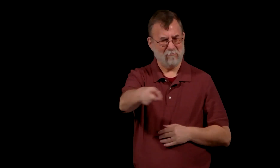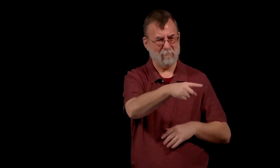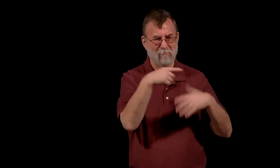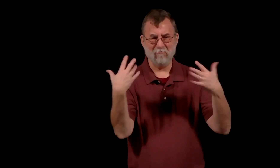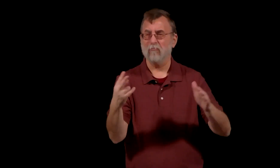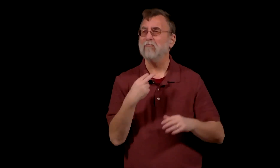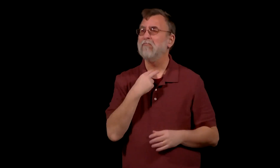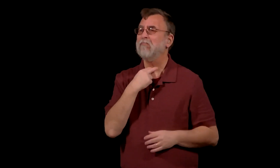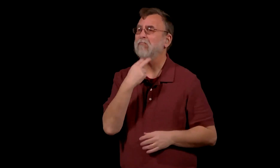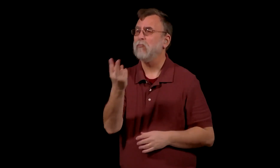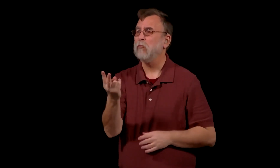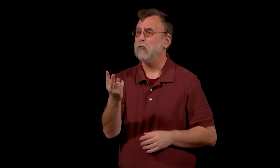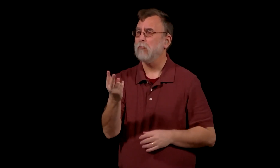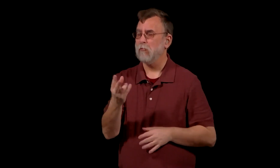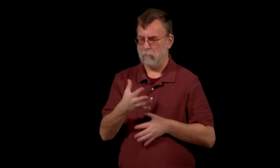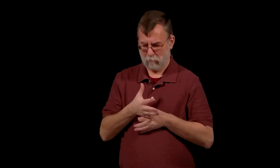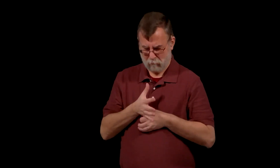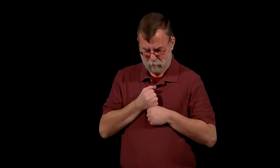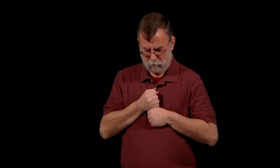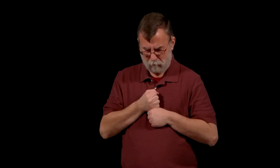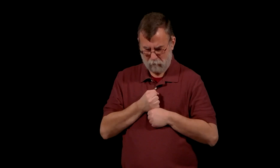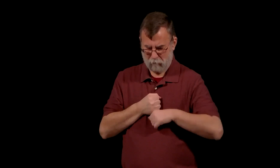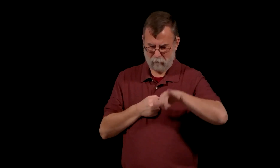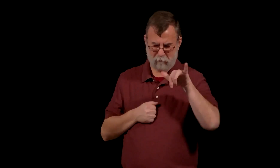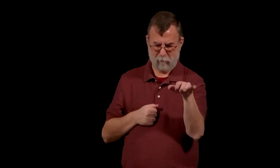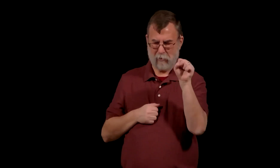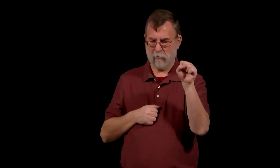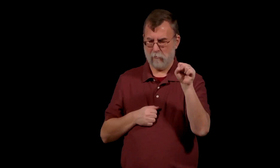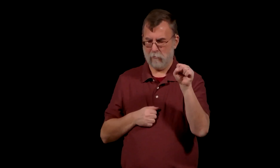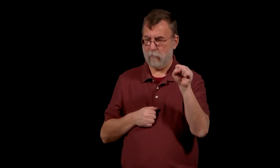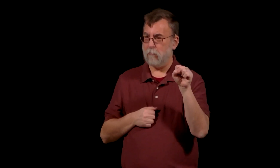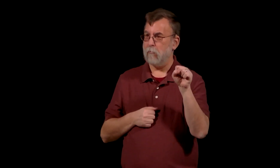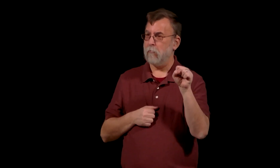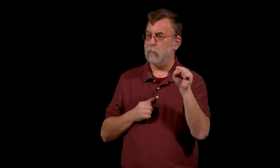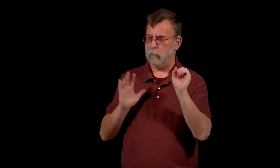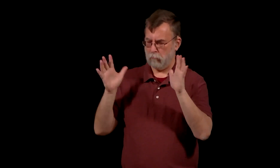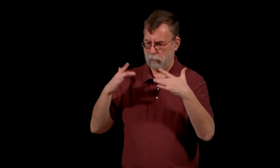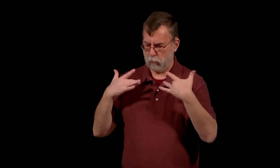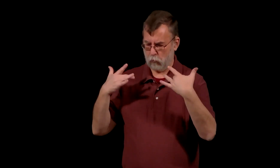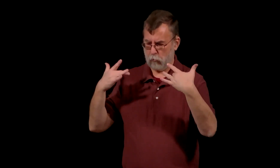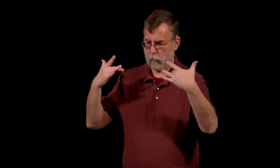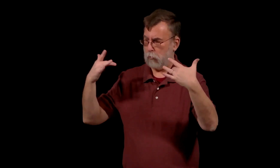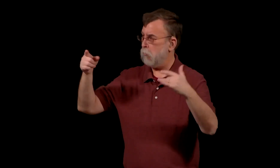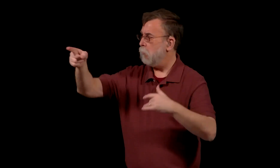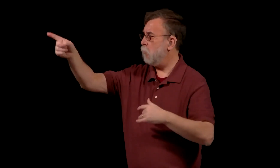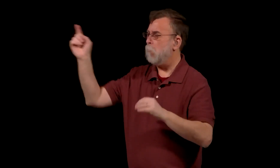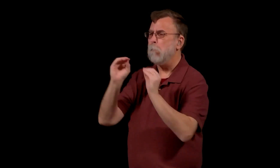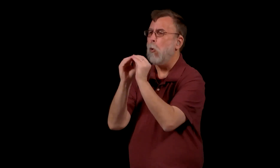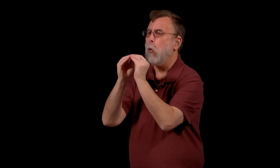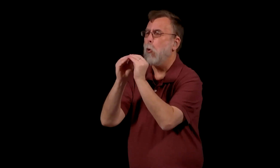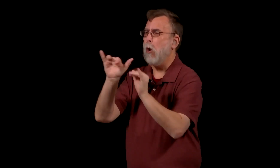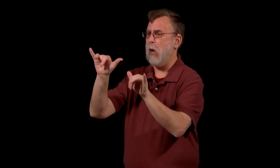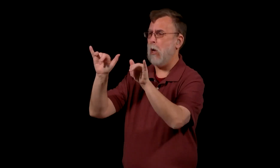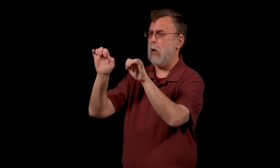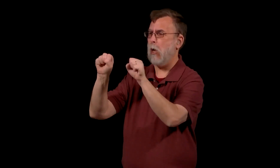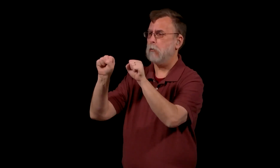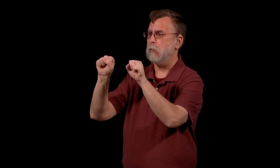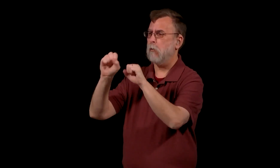need more love. We need a voice. We can't keep it inside. We need to share that light, share